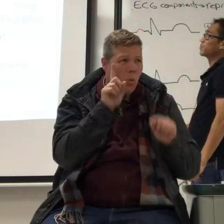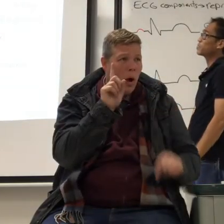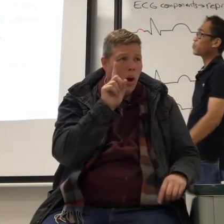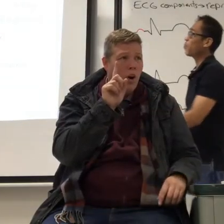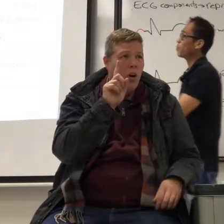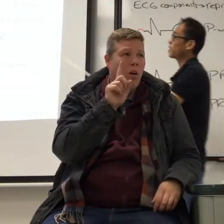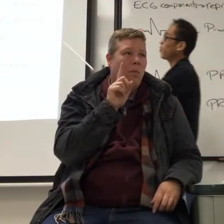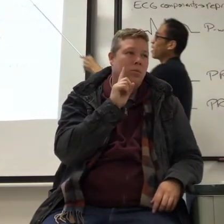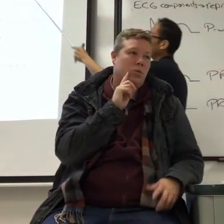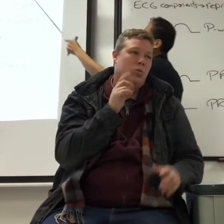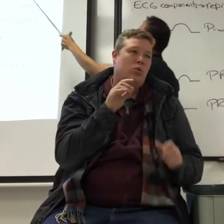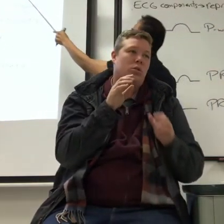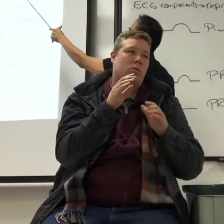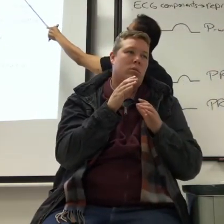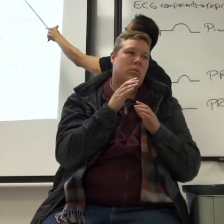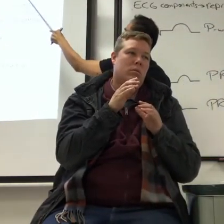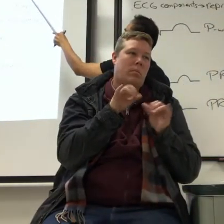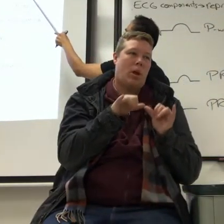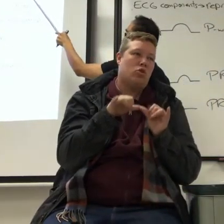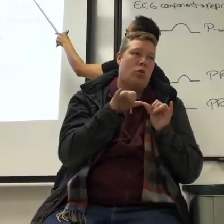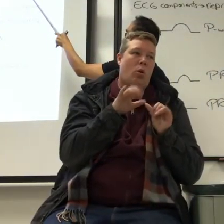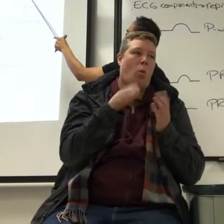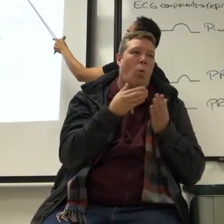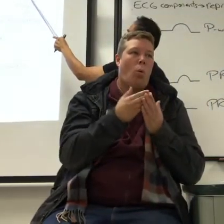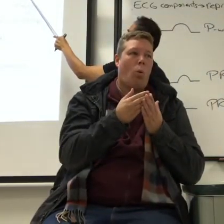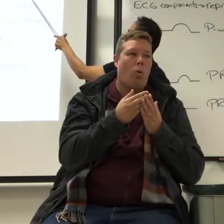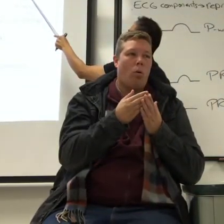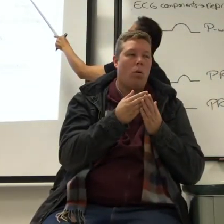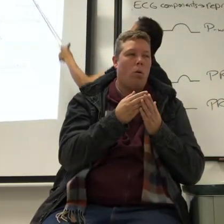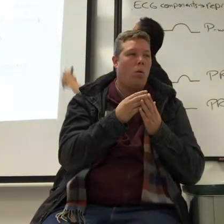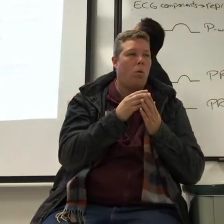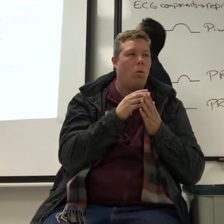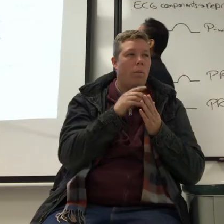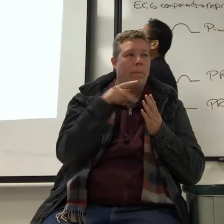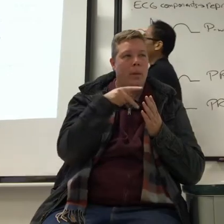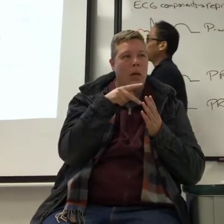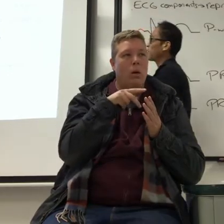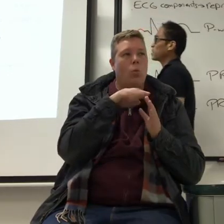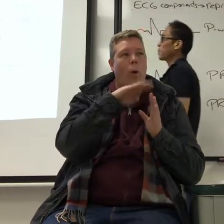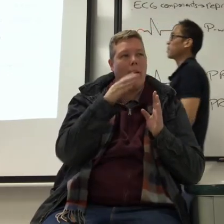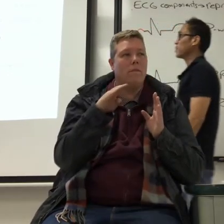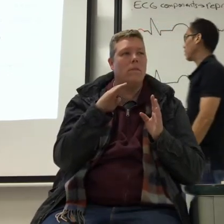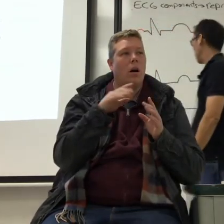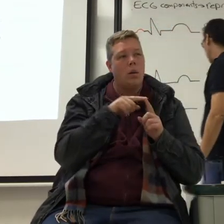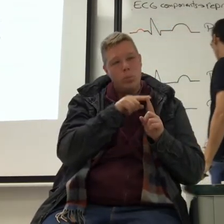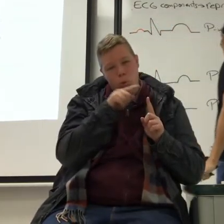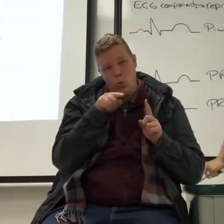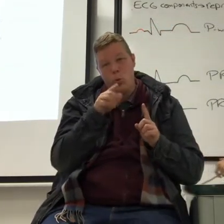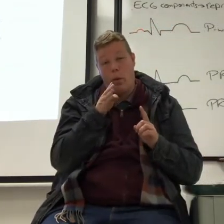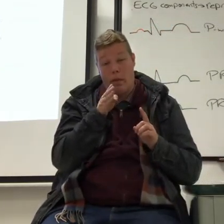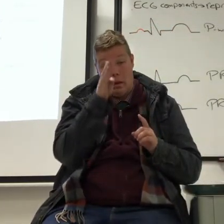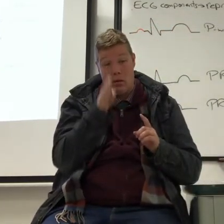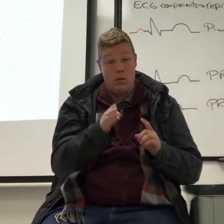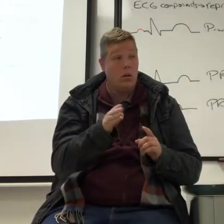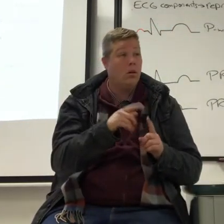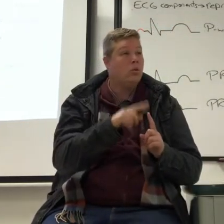Well, just measure the whole P wave all the way up to there. So you can use the PR segment to